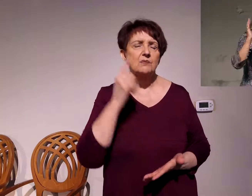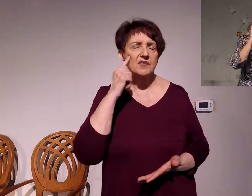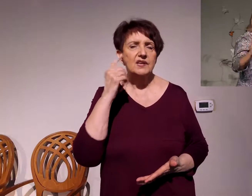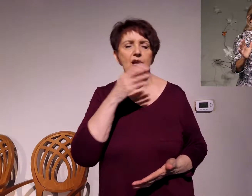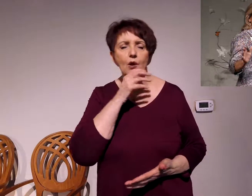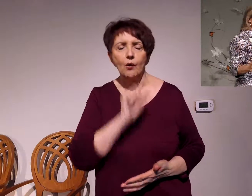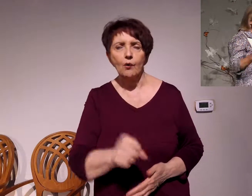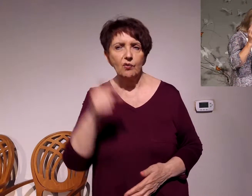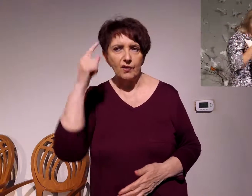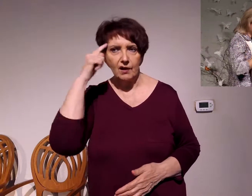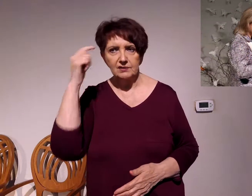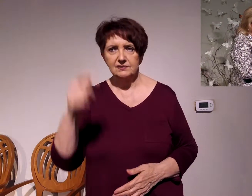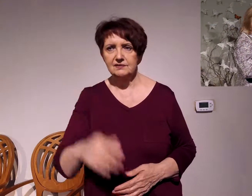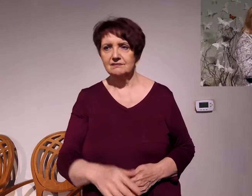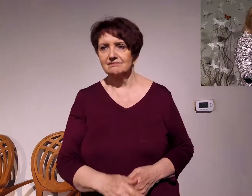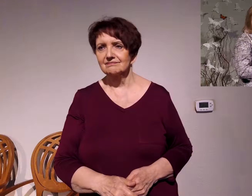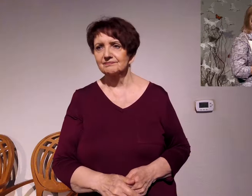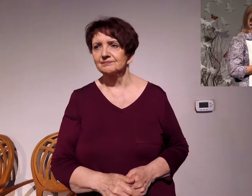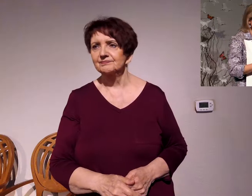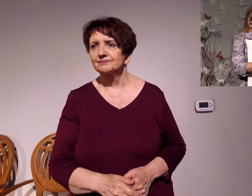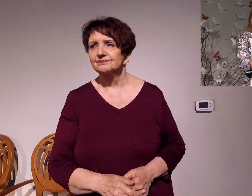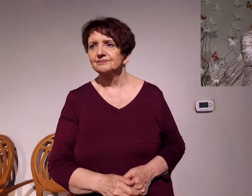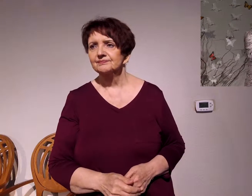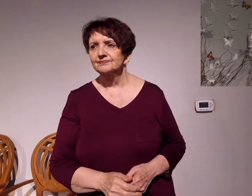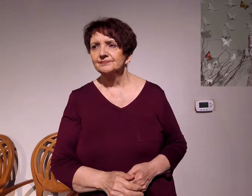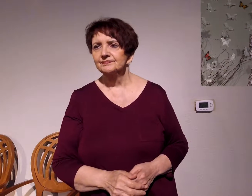Stop thinking old thoughts.